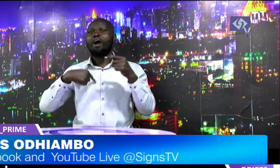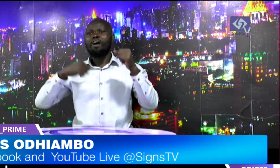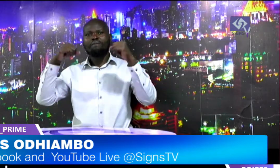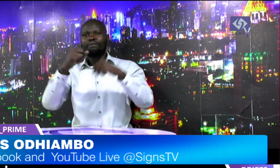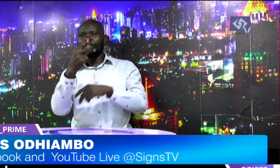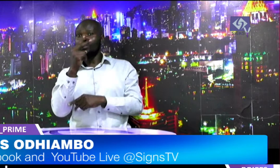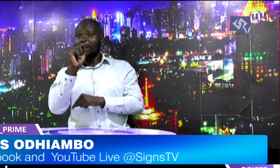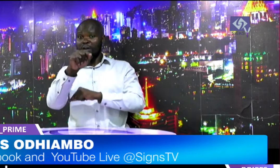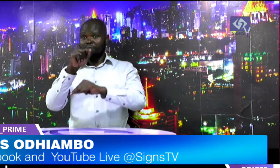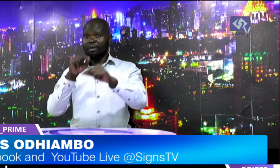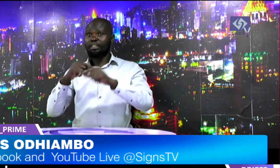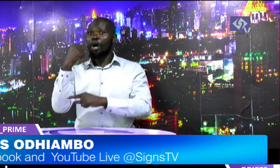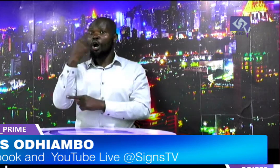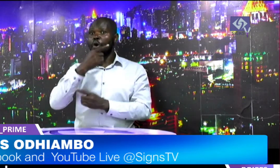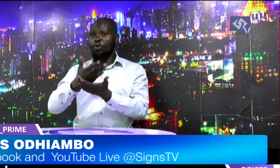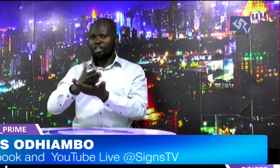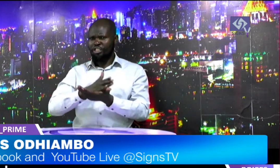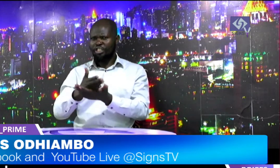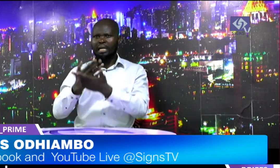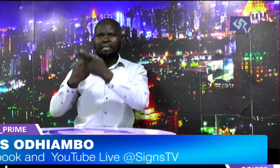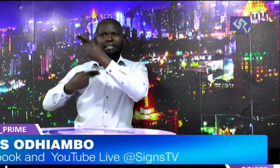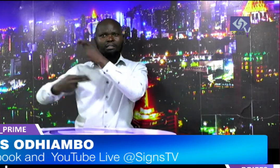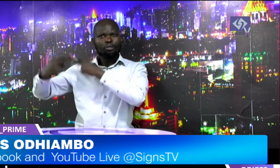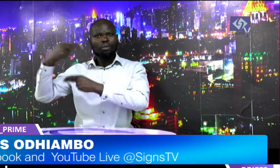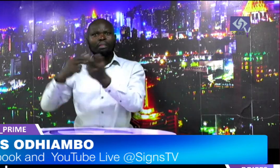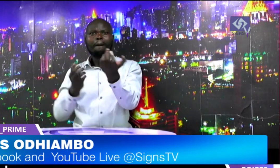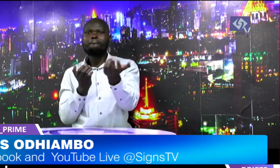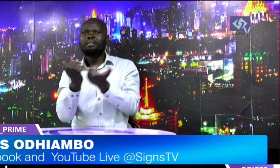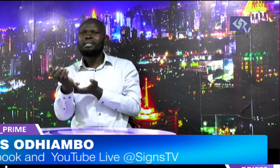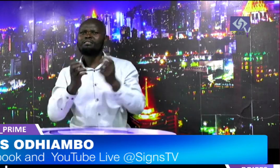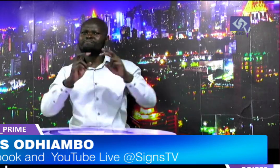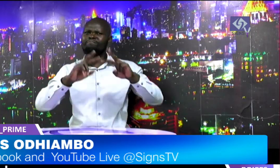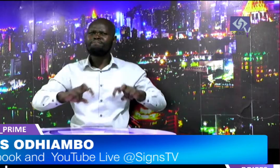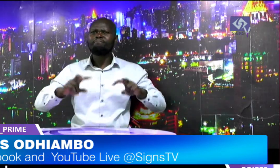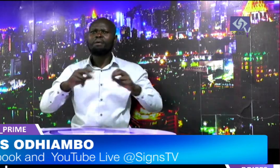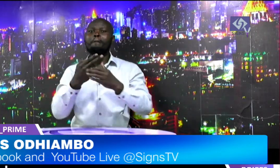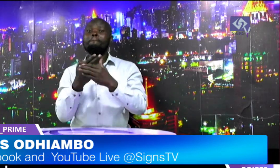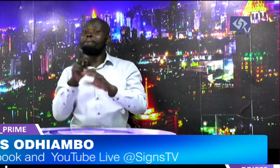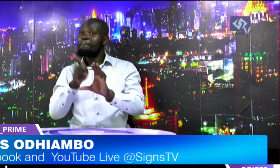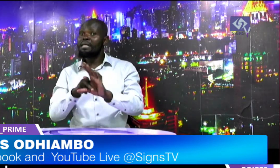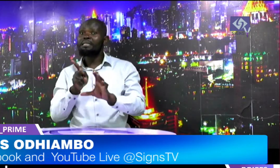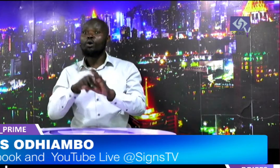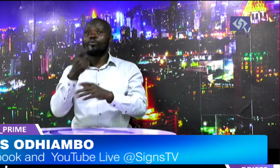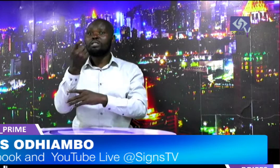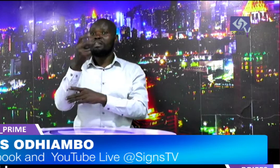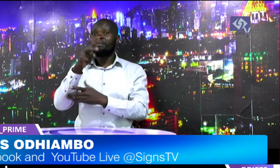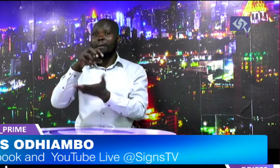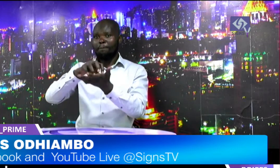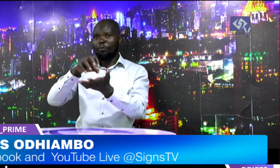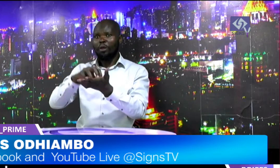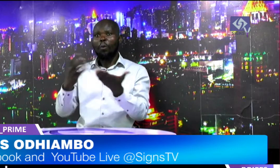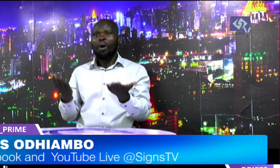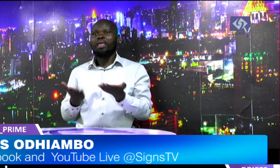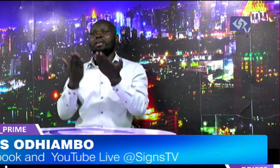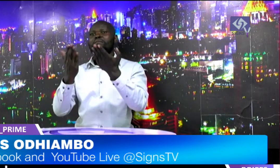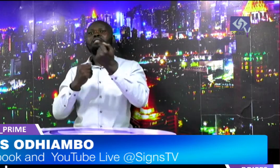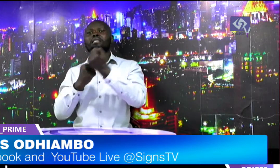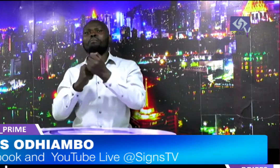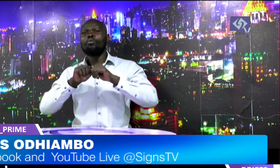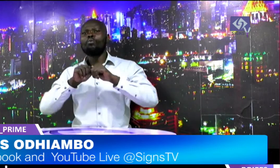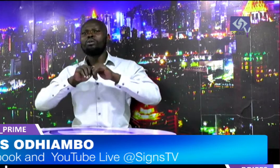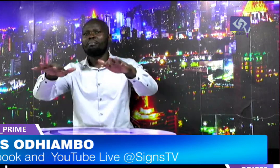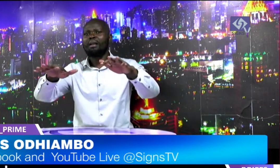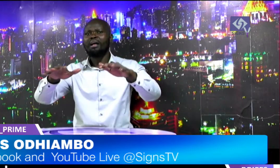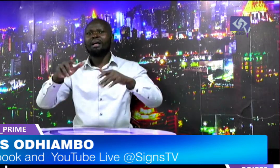Select leader Paul Mackenzie, describing the two as individuals who shared a history of business investment, particularly